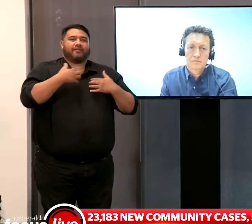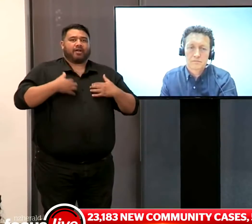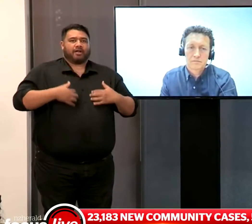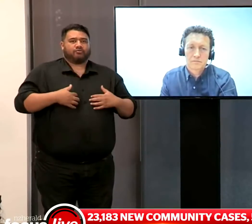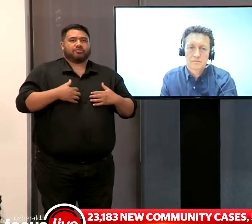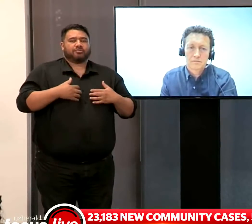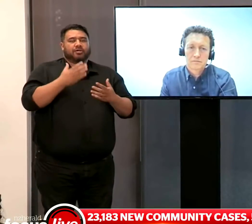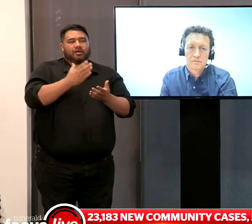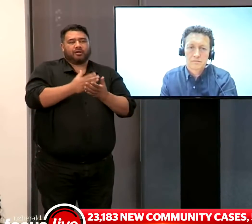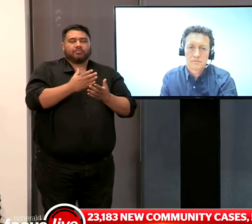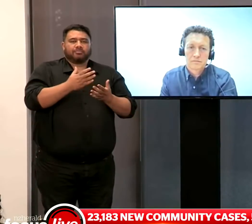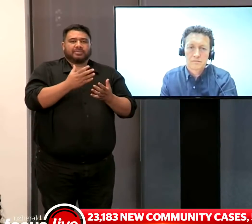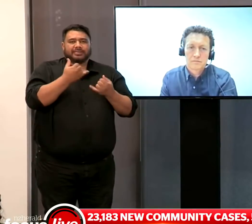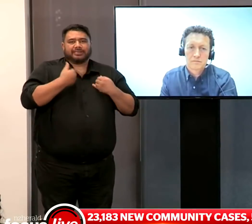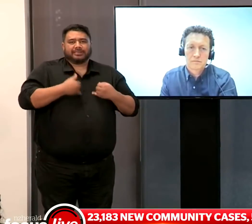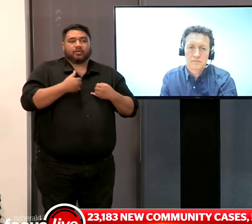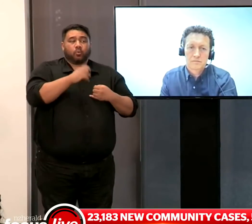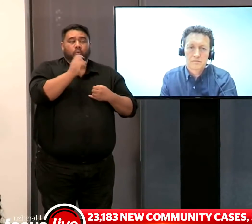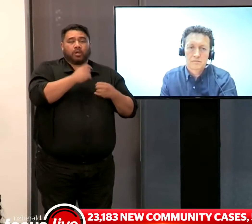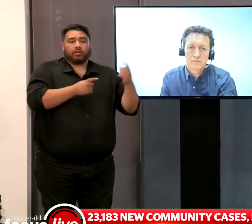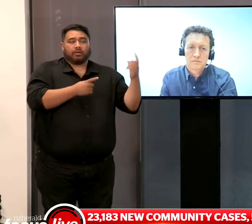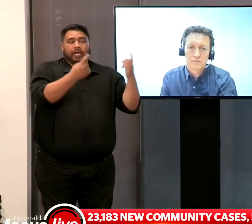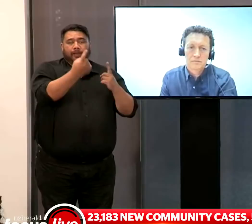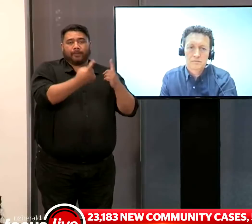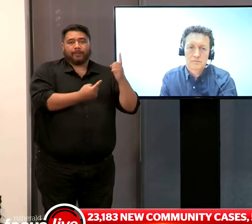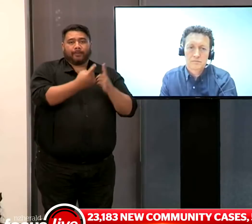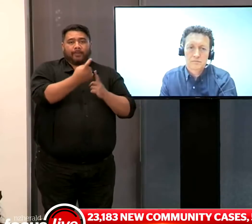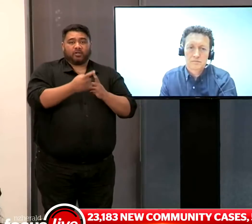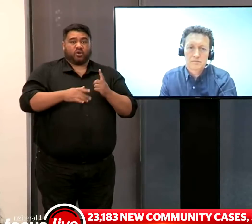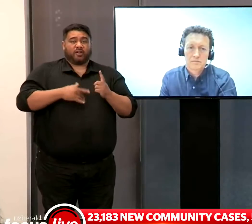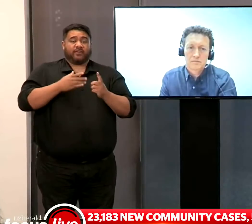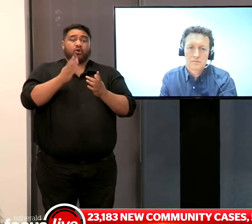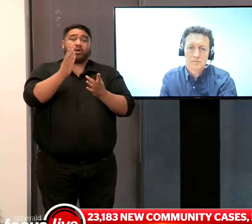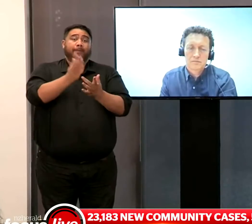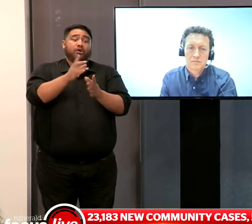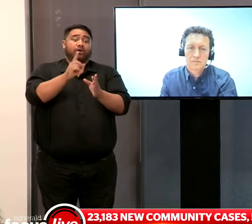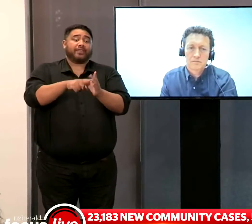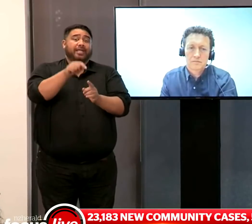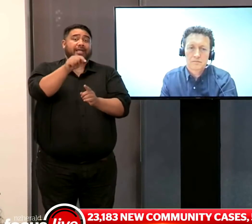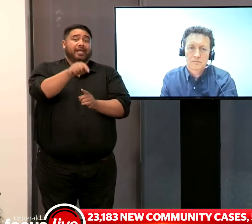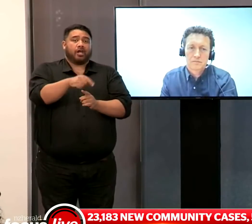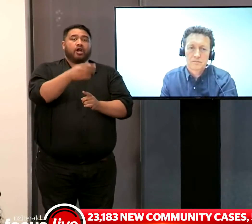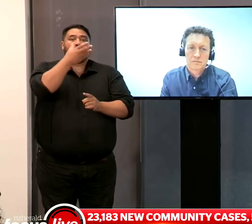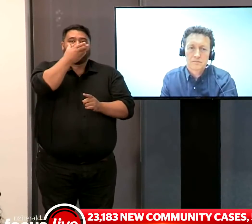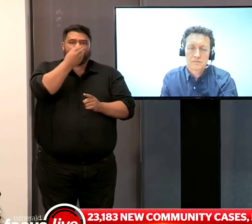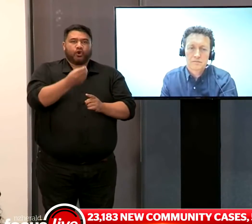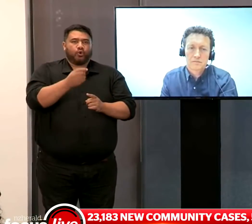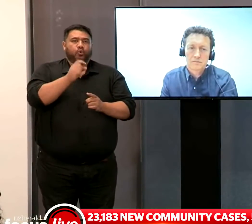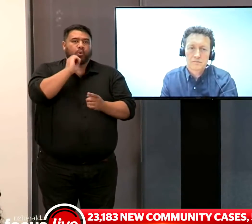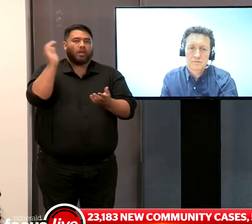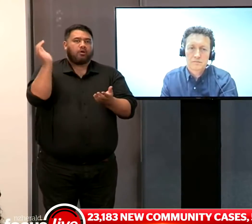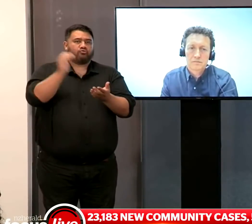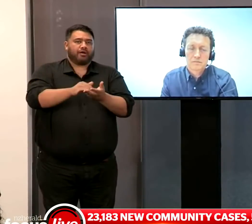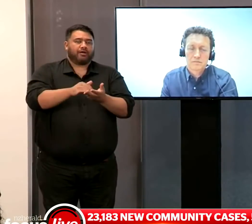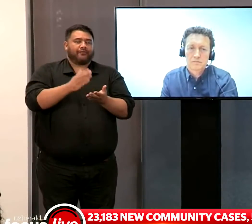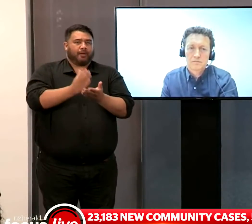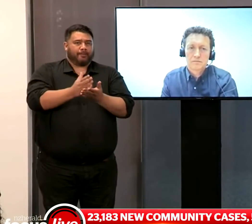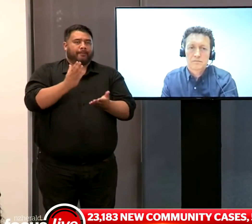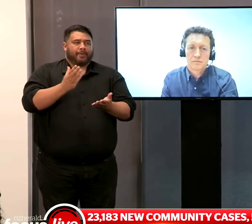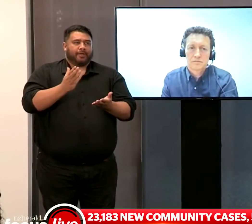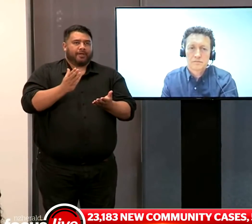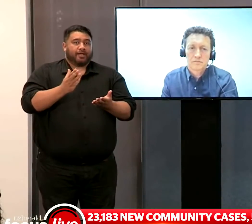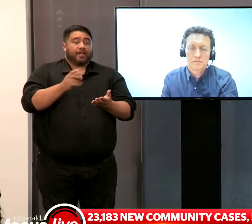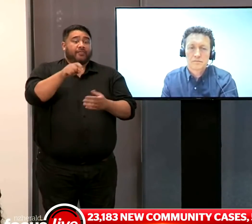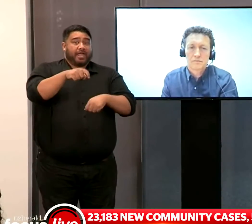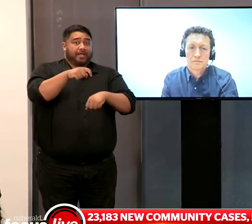certainly by the middle of the year, we'll have influenza back across our borders. That's why we'll be